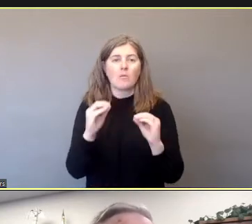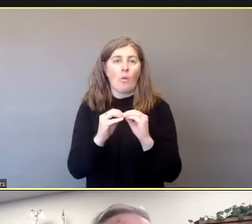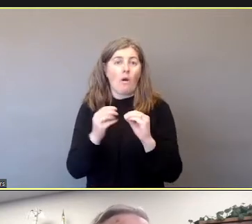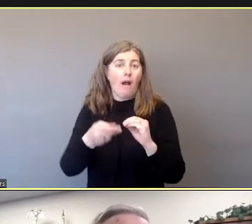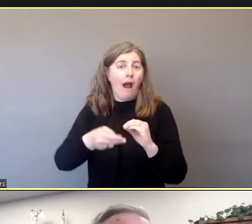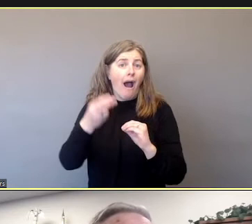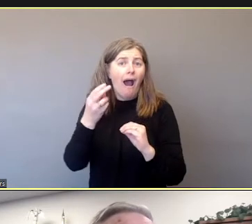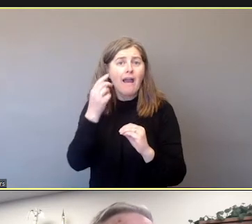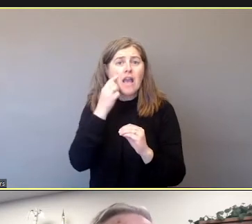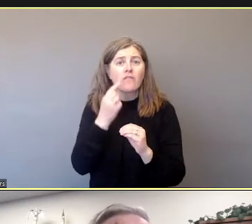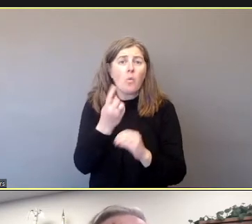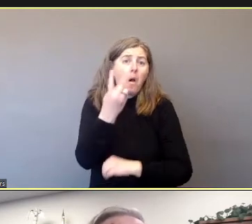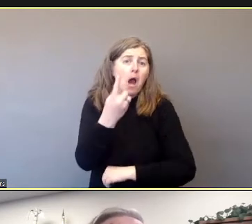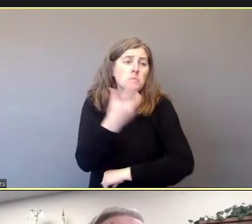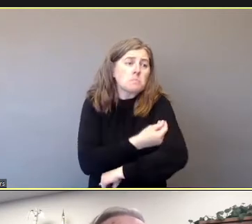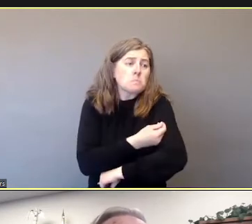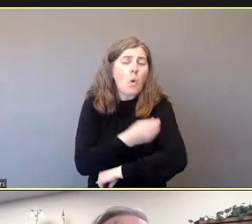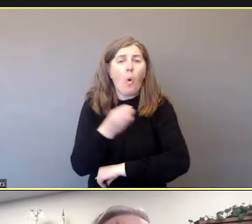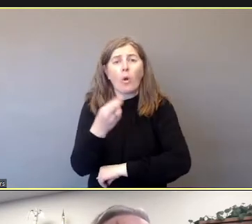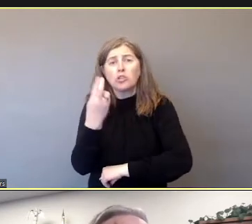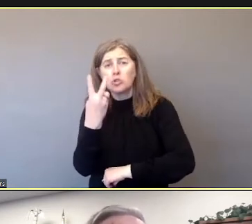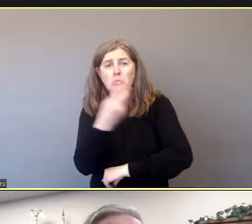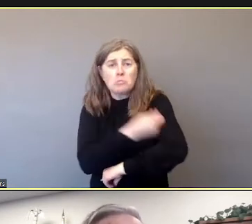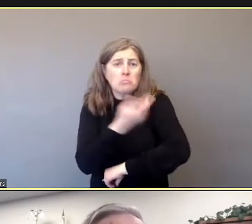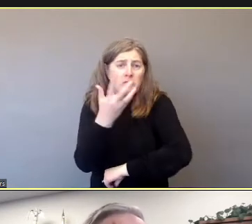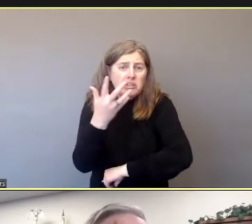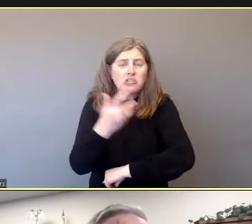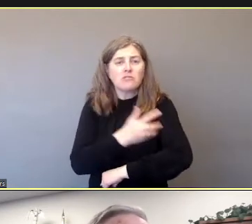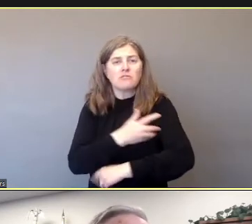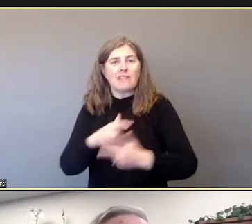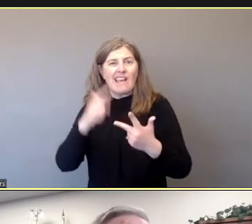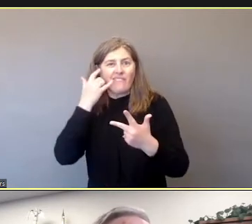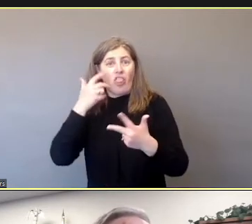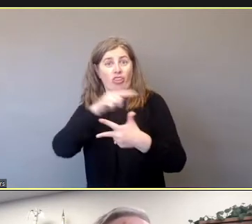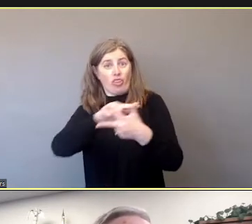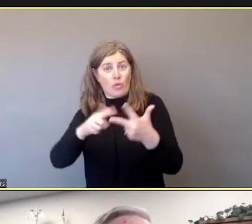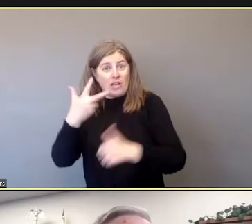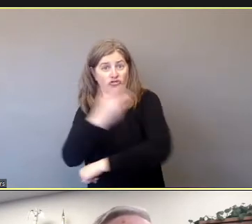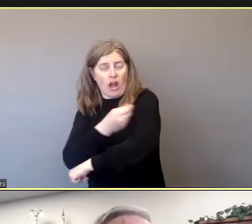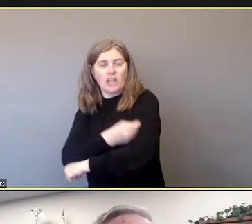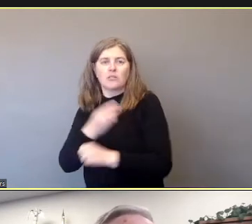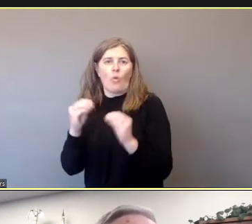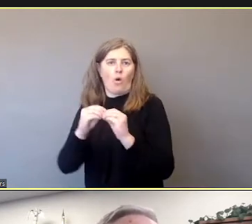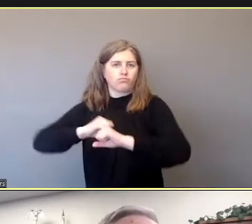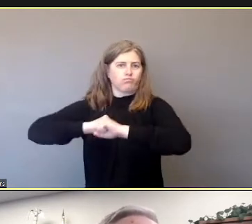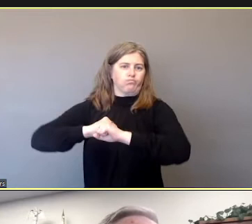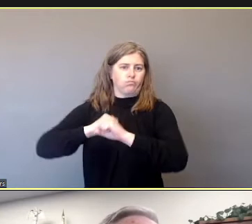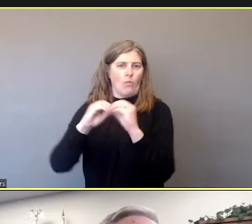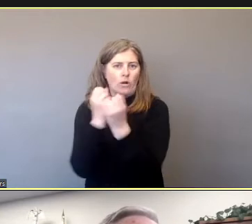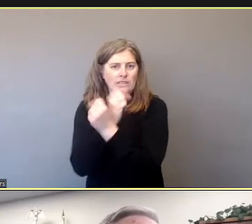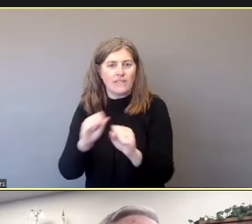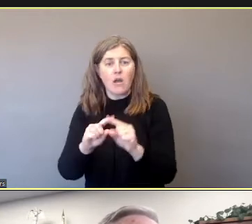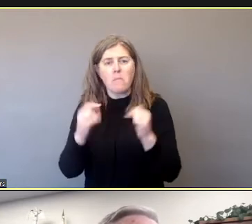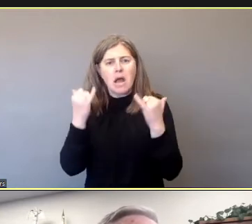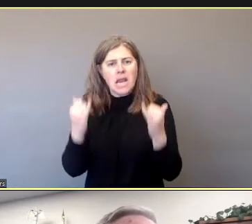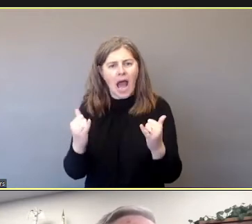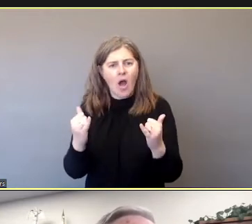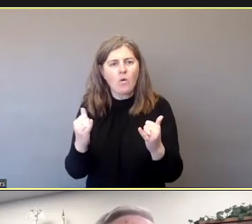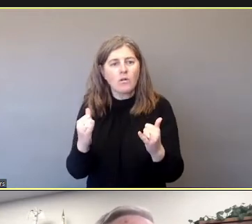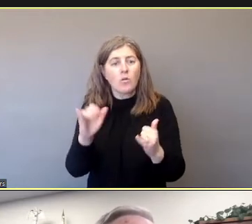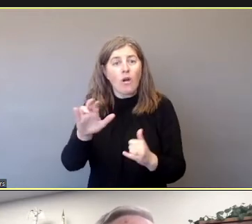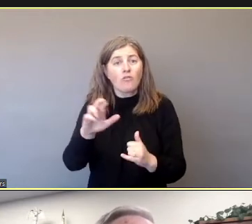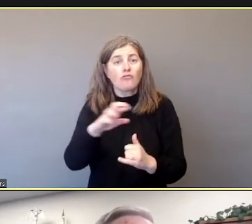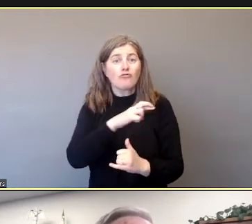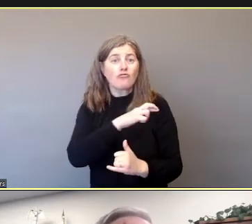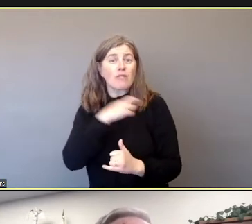simply vaccinated without a booster than if you have the booster. And so, but now we're down to your risk of testing